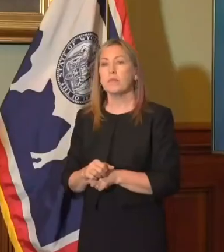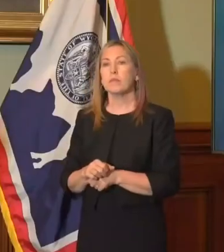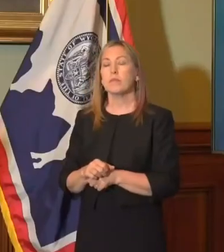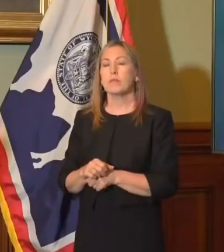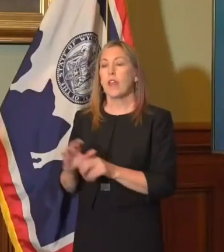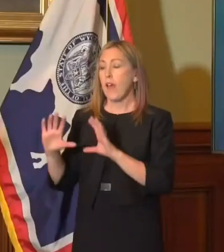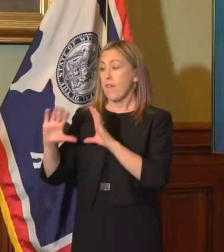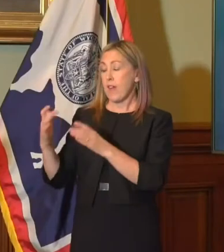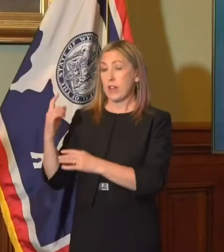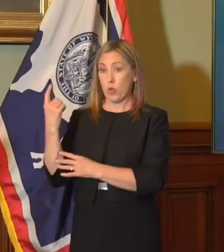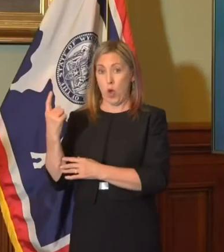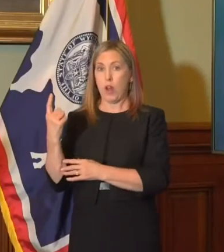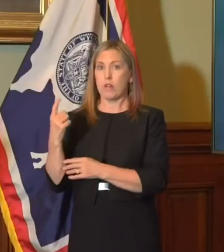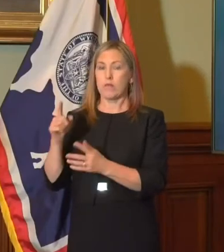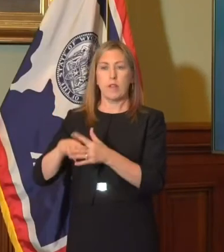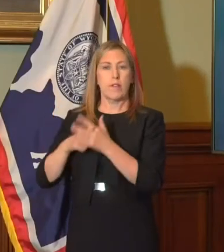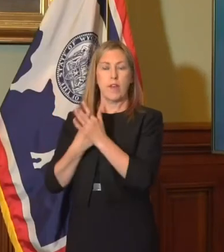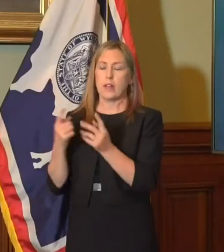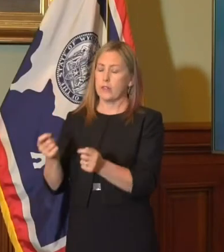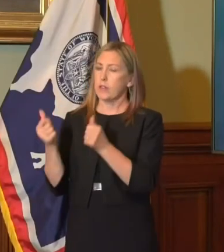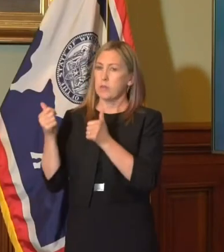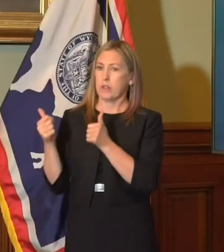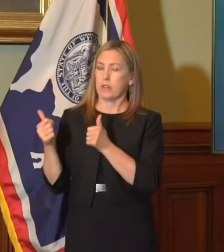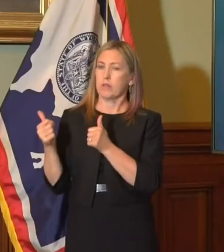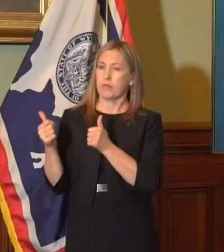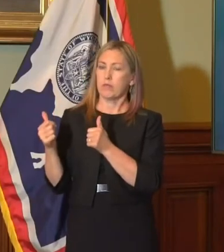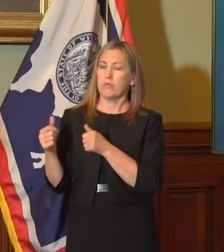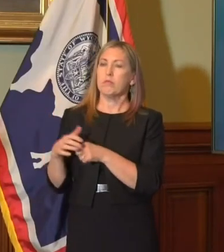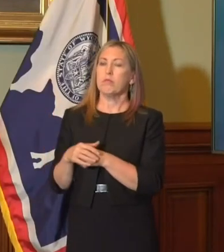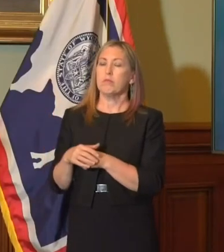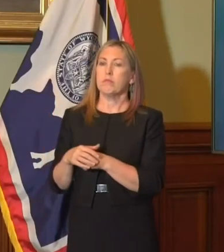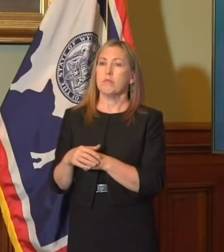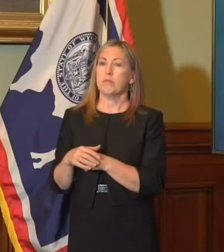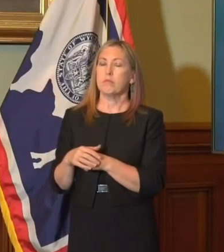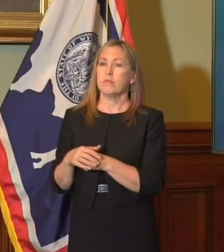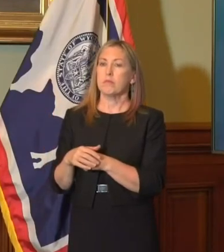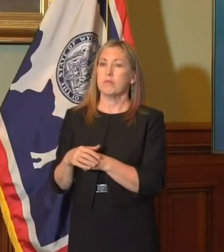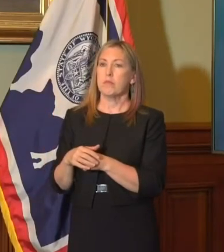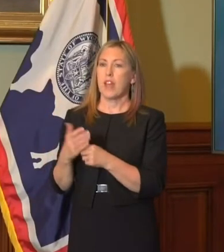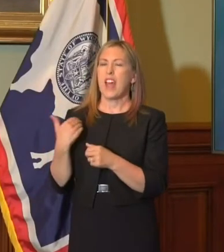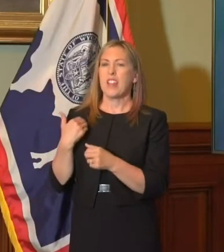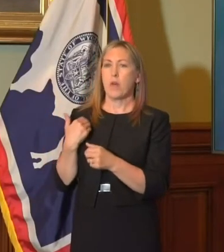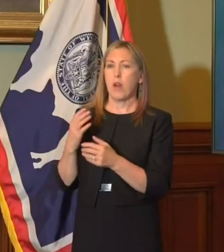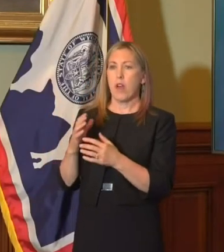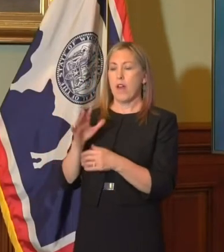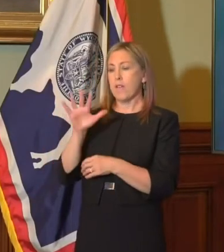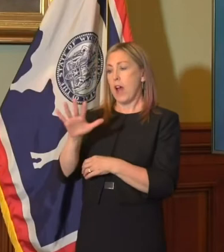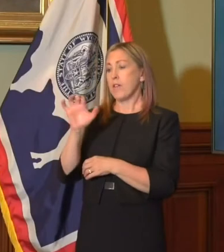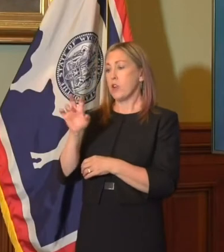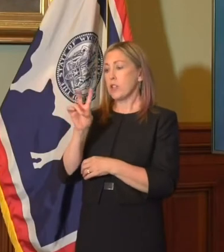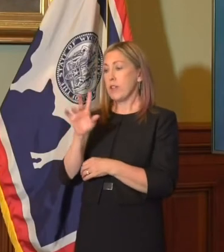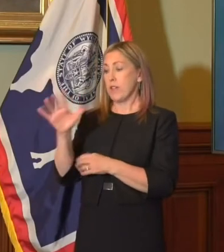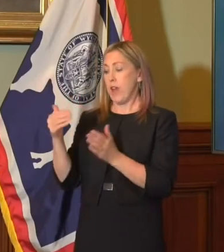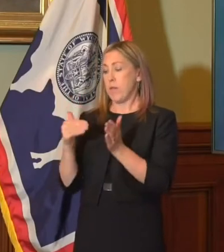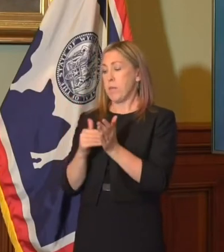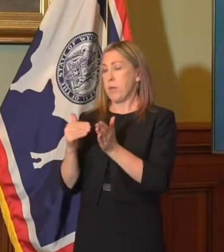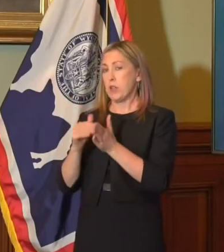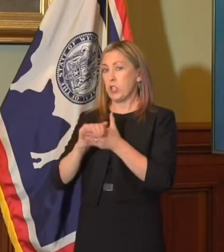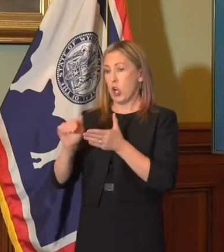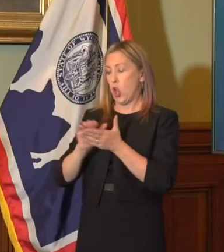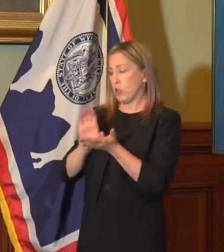Phase one would be effective immediately and would have a large chunk of this money, $575